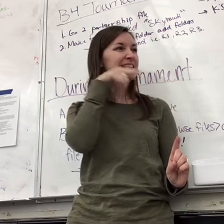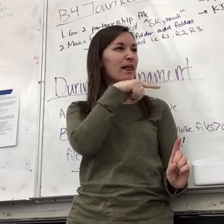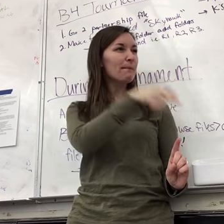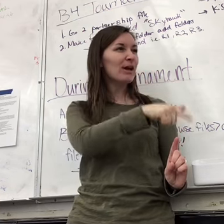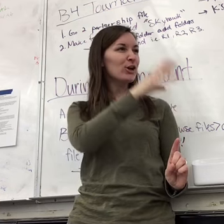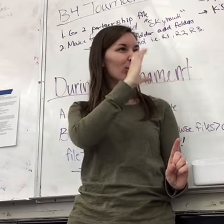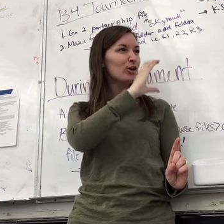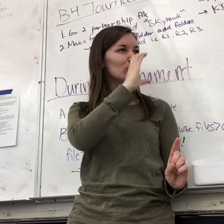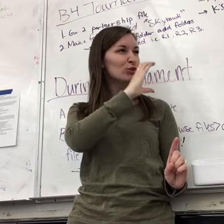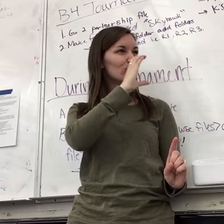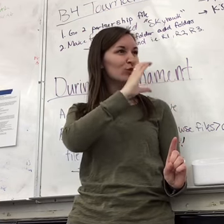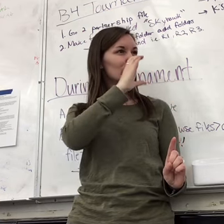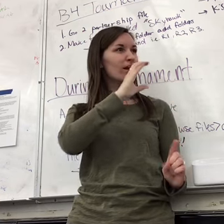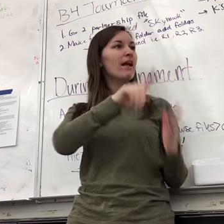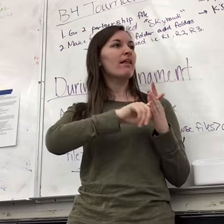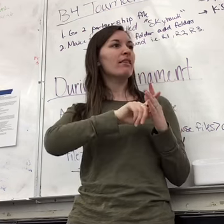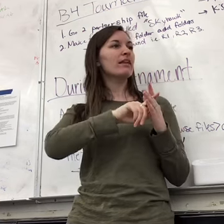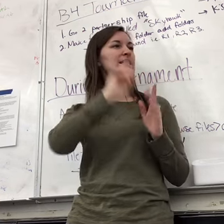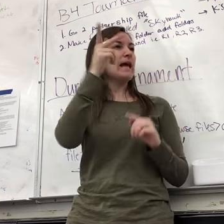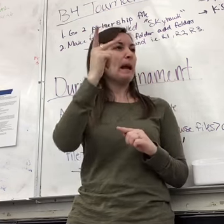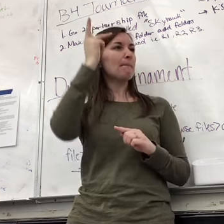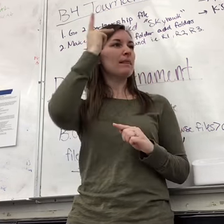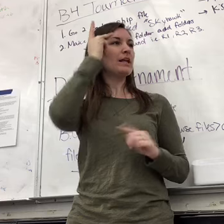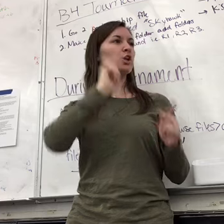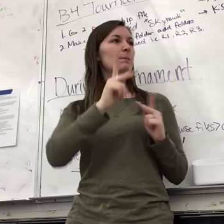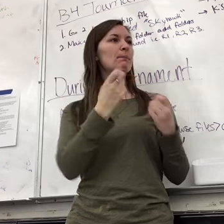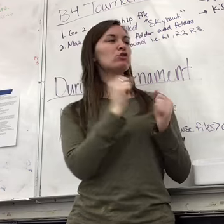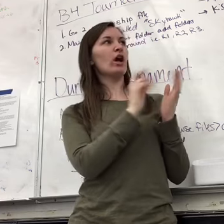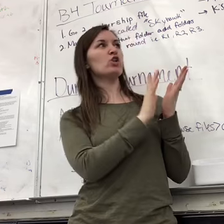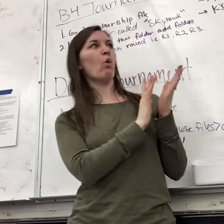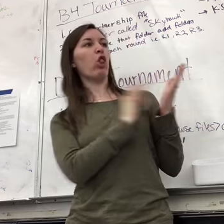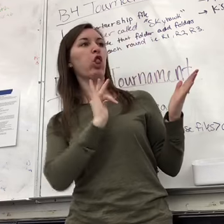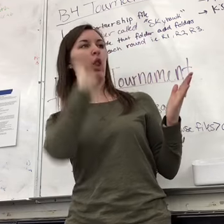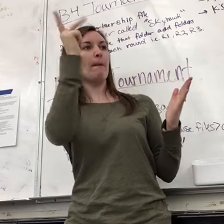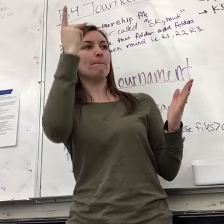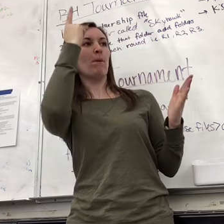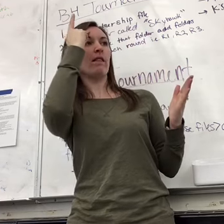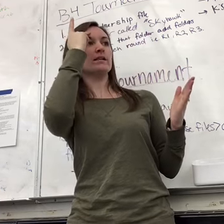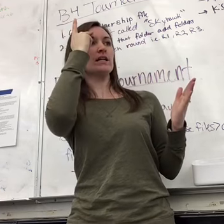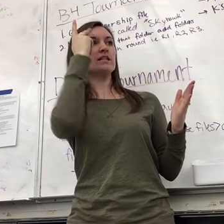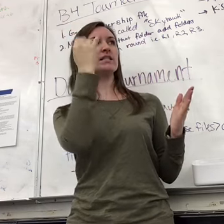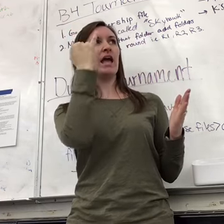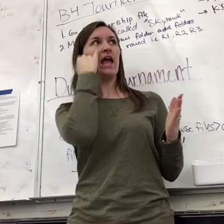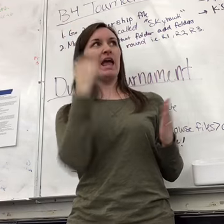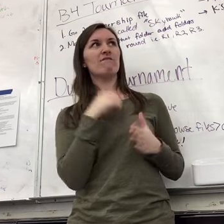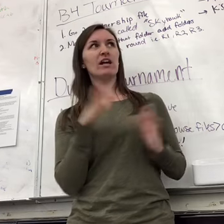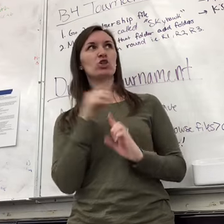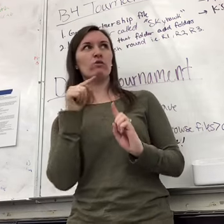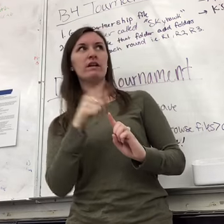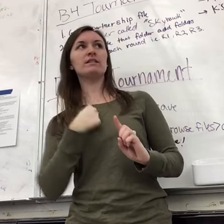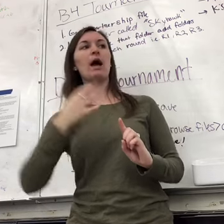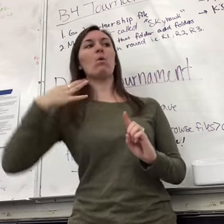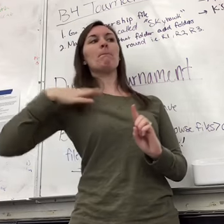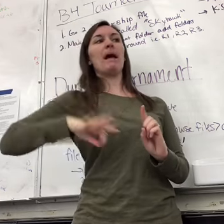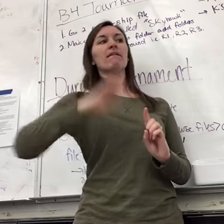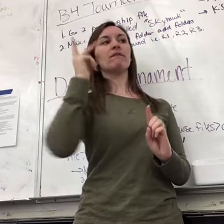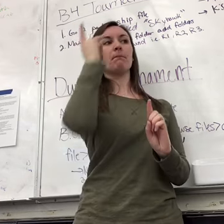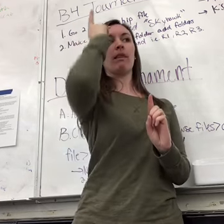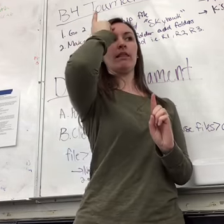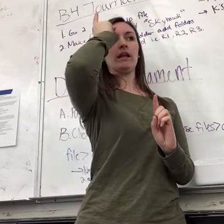to compromise with the North. They get some kickbacks from that. They get benefits from that economically for being able to compromise